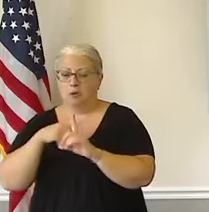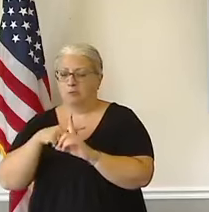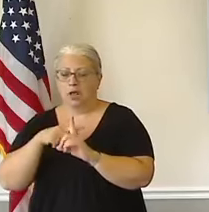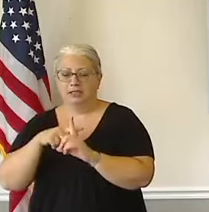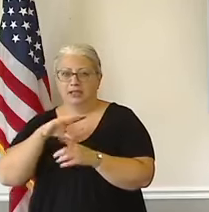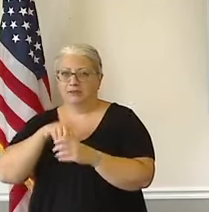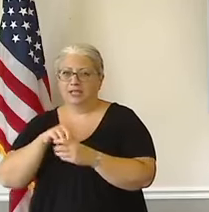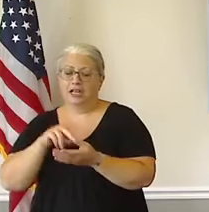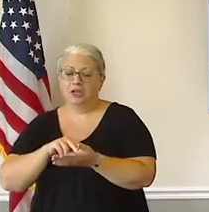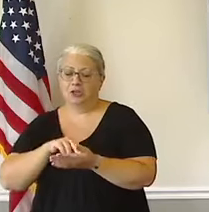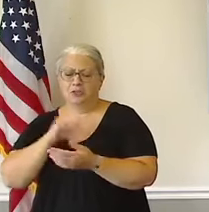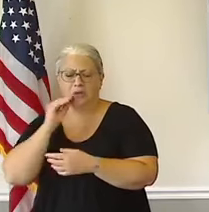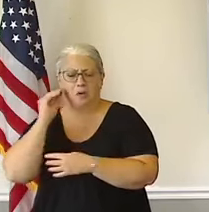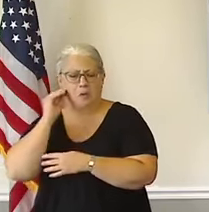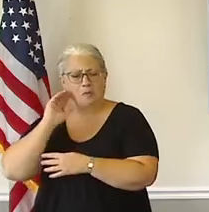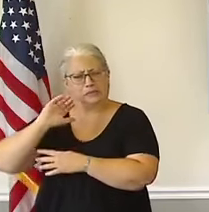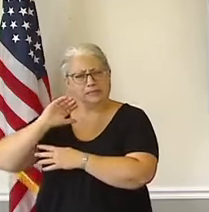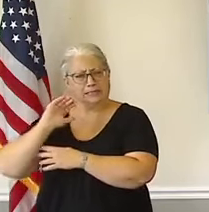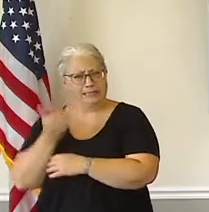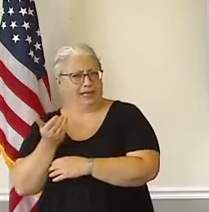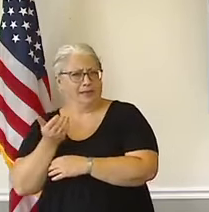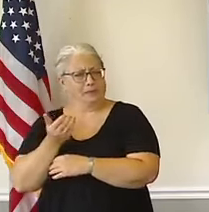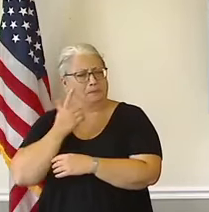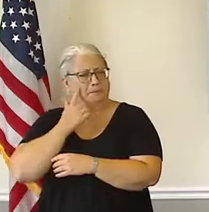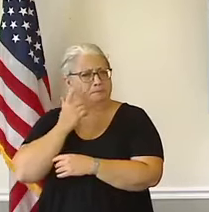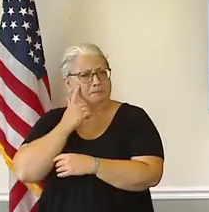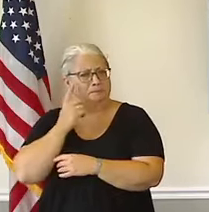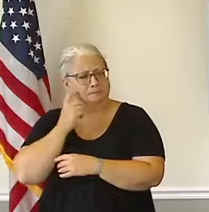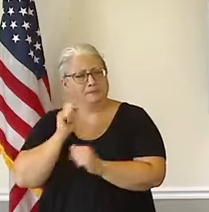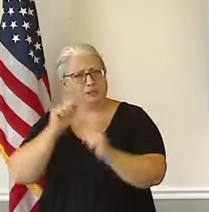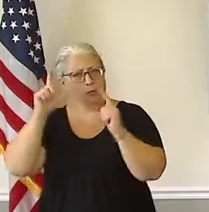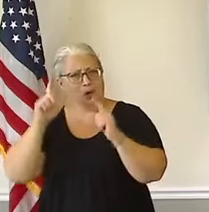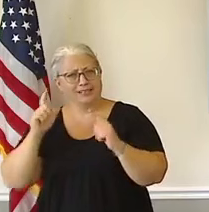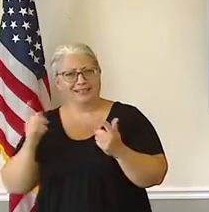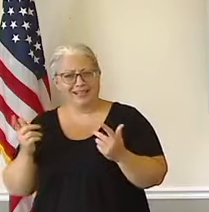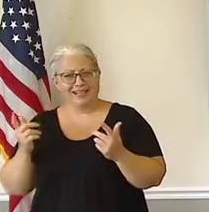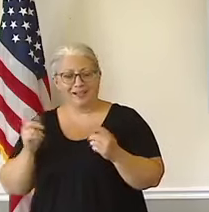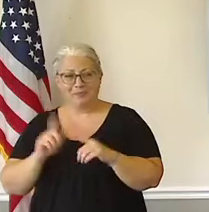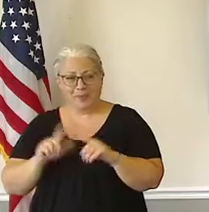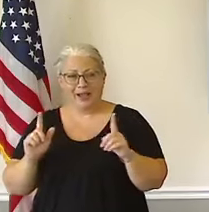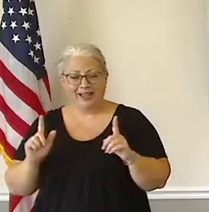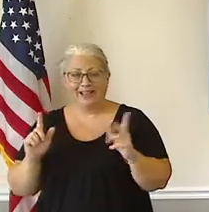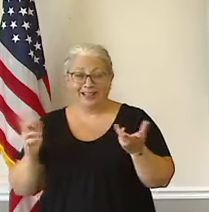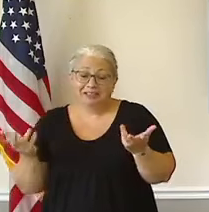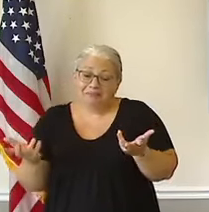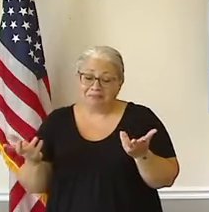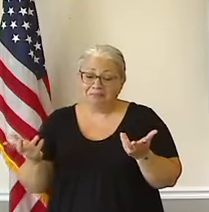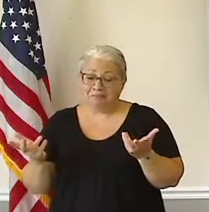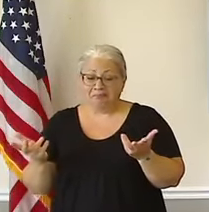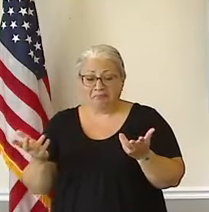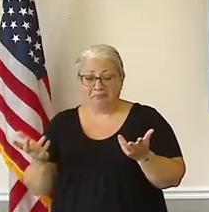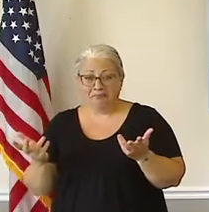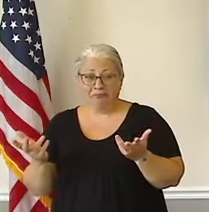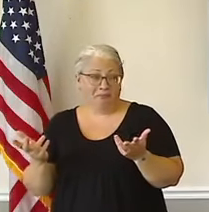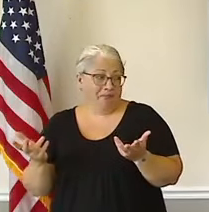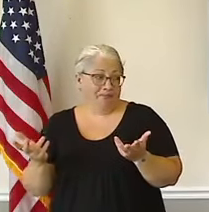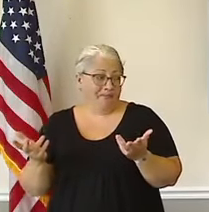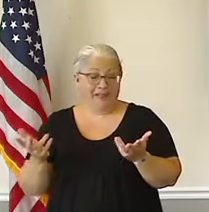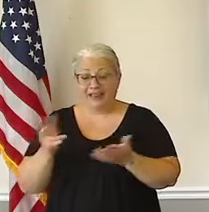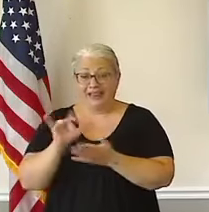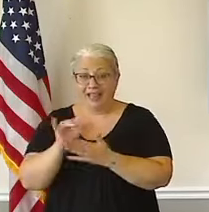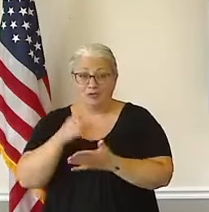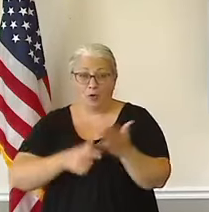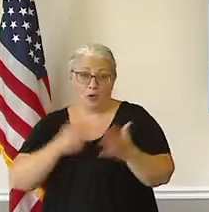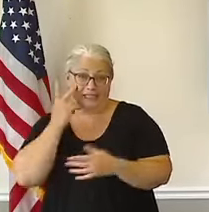it's a little surprising to me, but I'll say that both admirably and with a degree of concern. But that's what we see